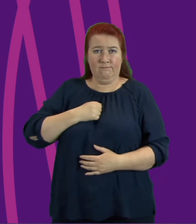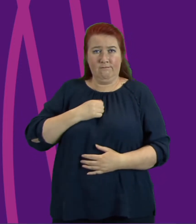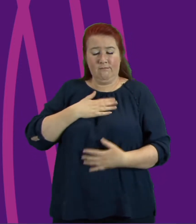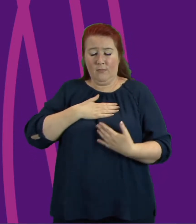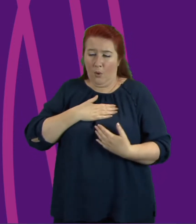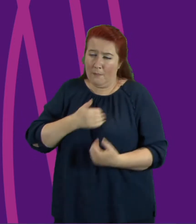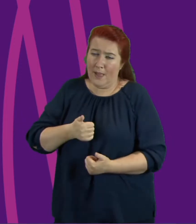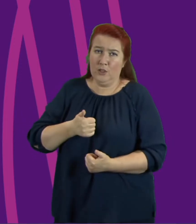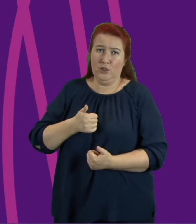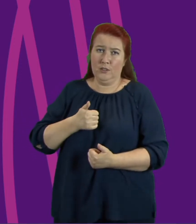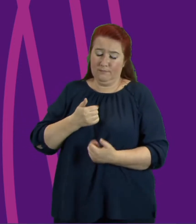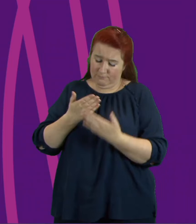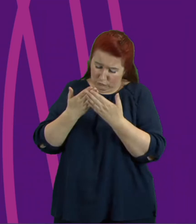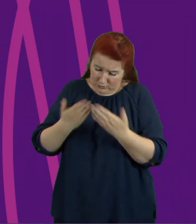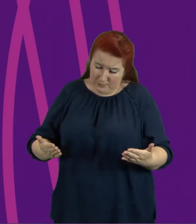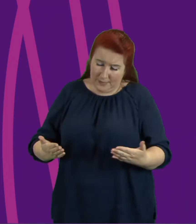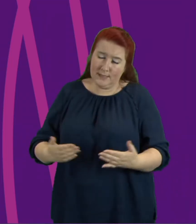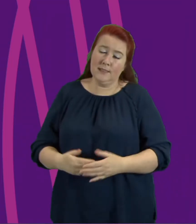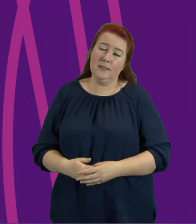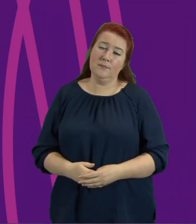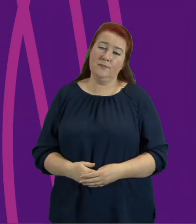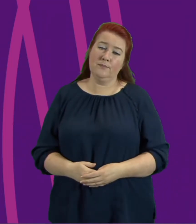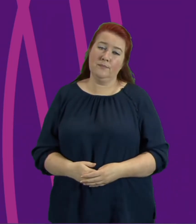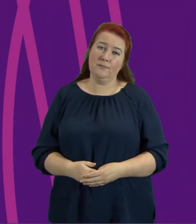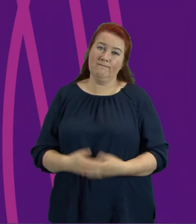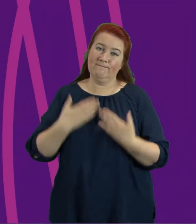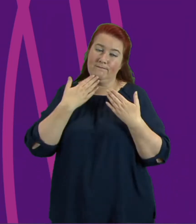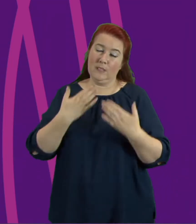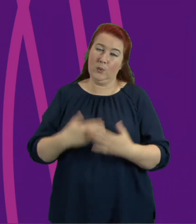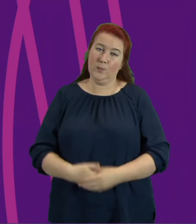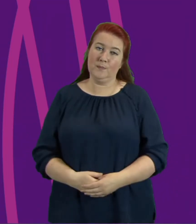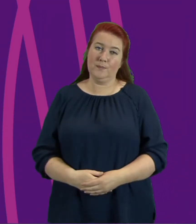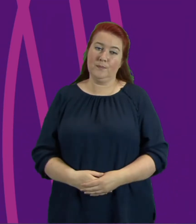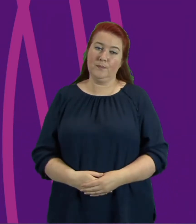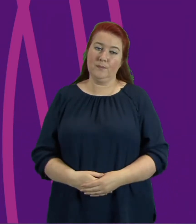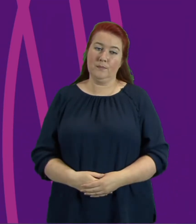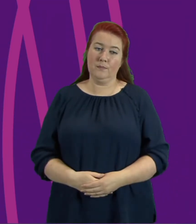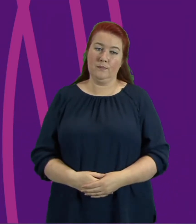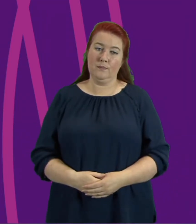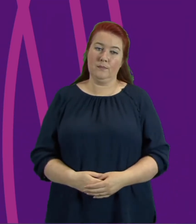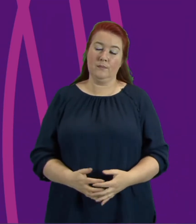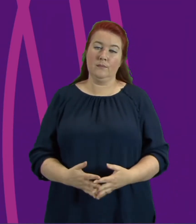compassion, and respect. Thank you.